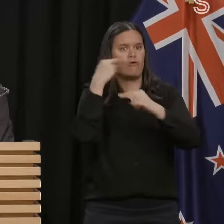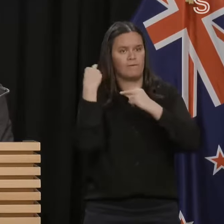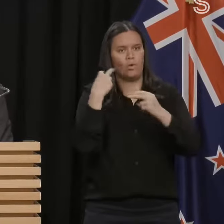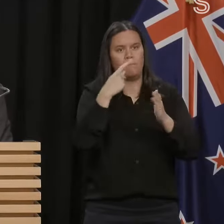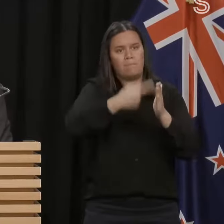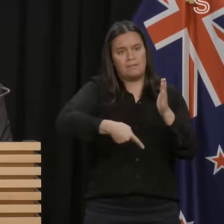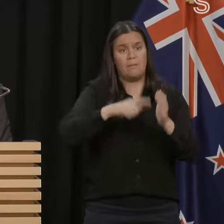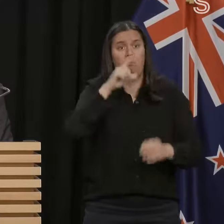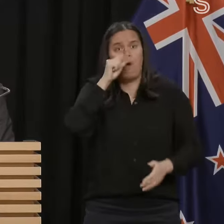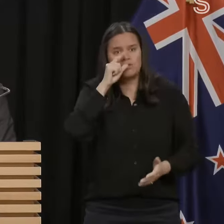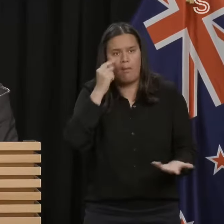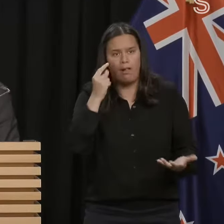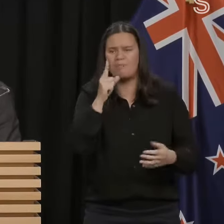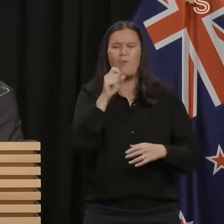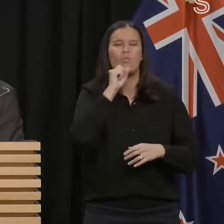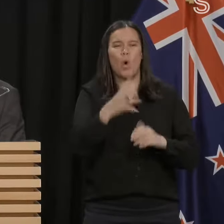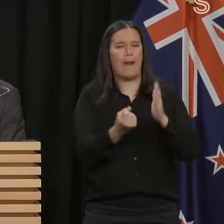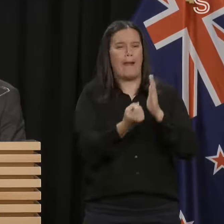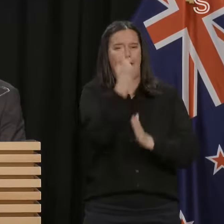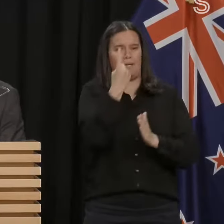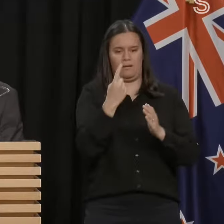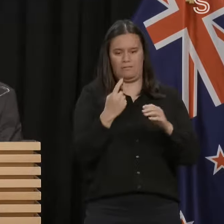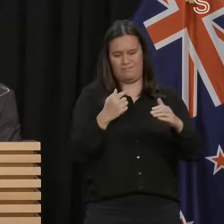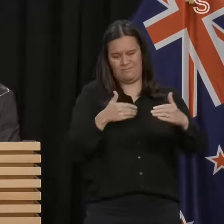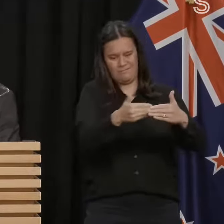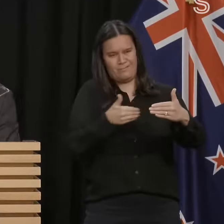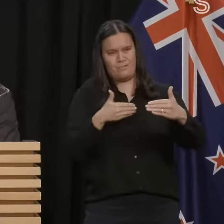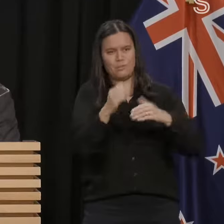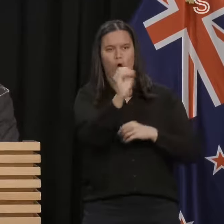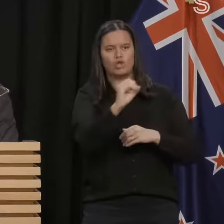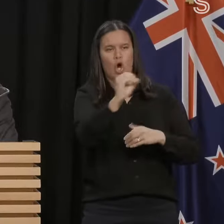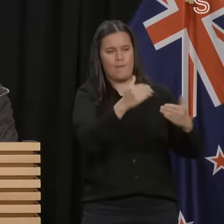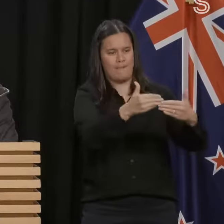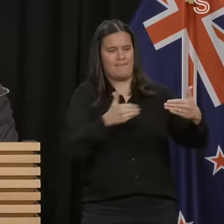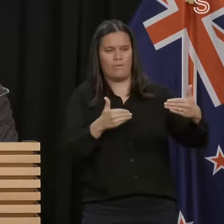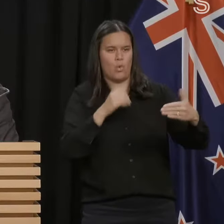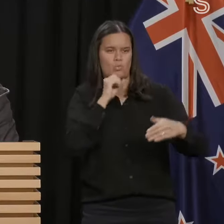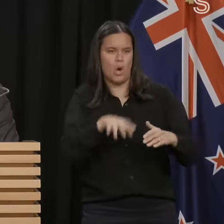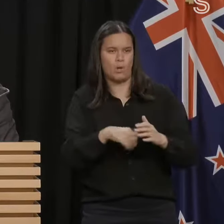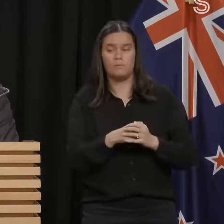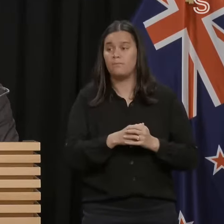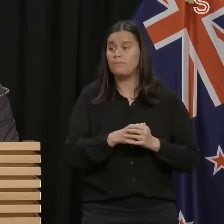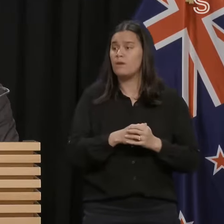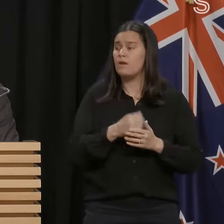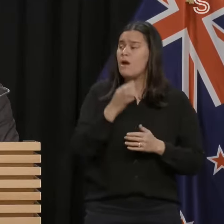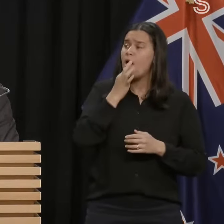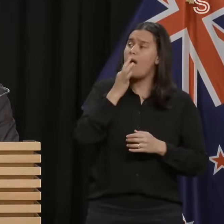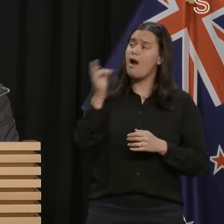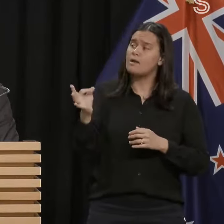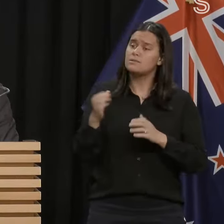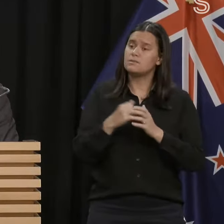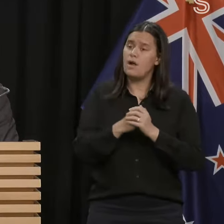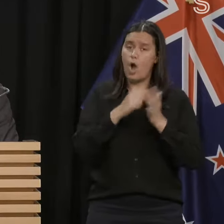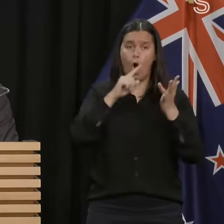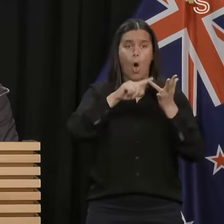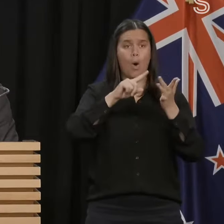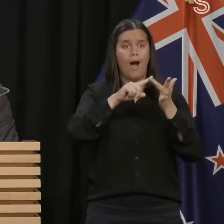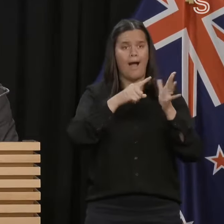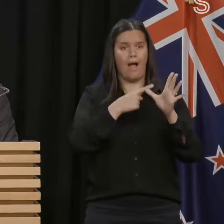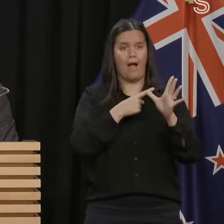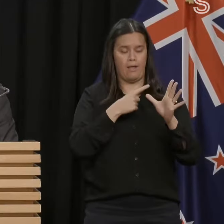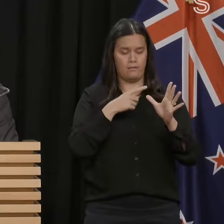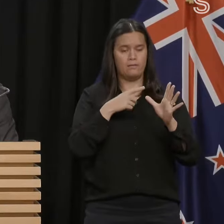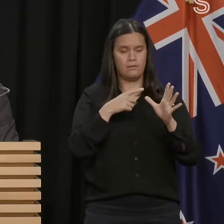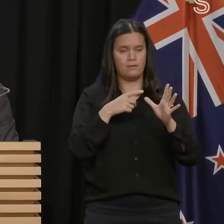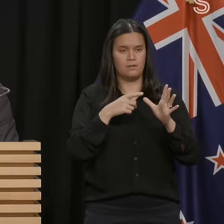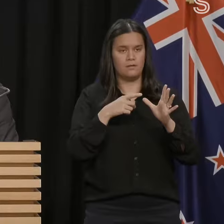not going to be between now and the election. That's for sure. So yes. Back to the sort of mishandling of the OIA.